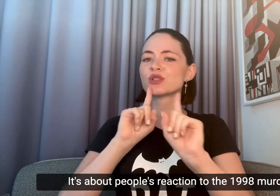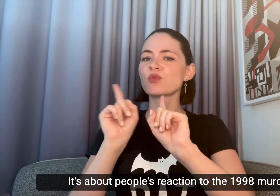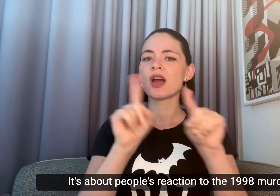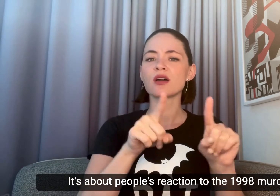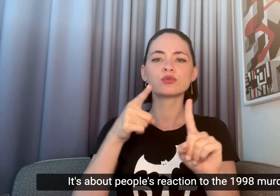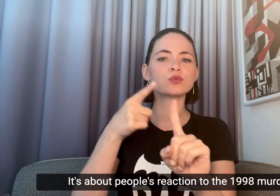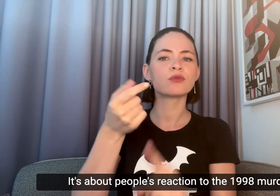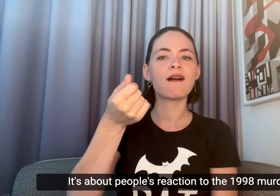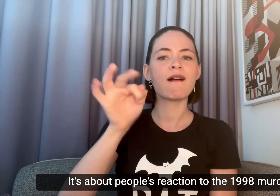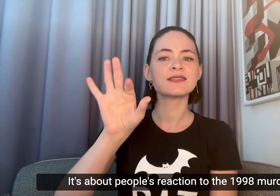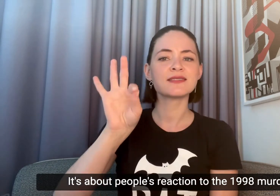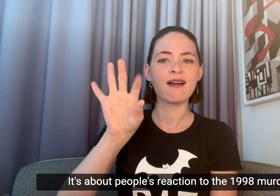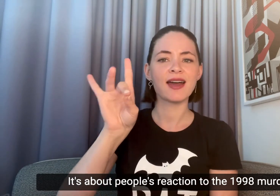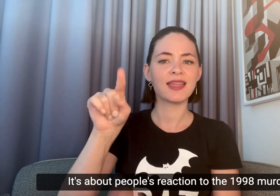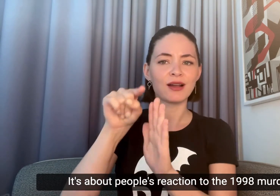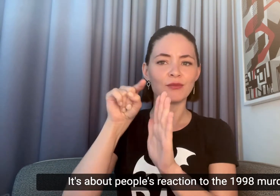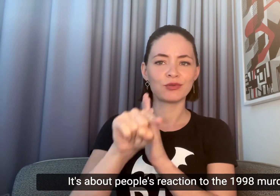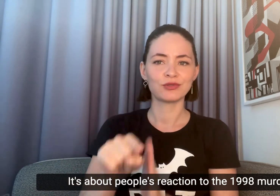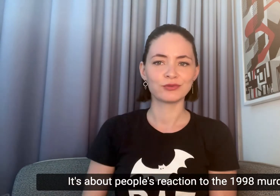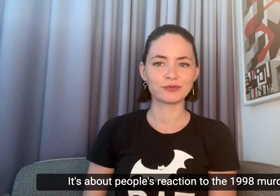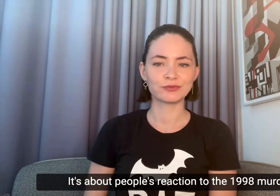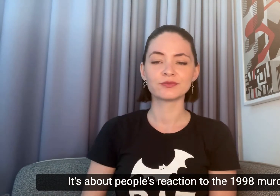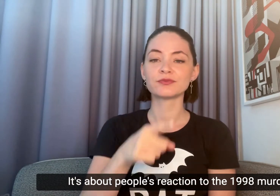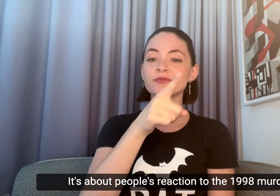It's about people's reaction to the 1998 murder.